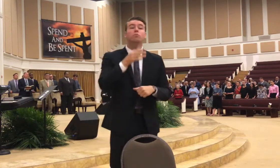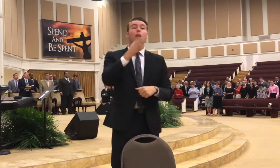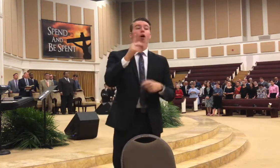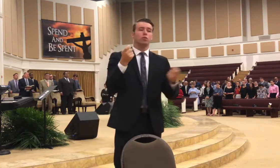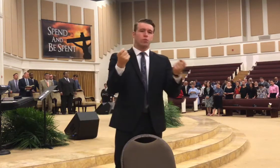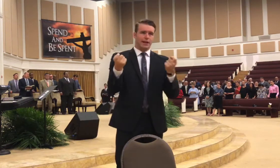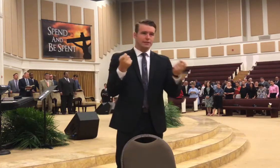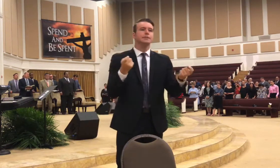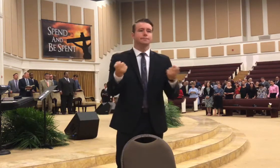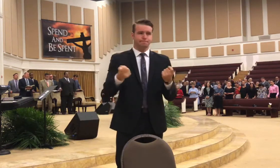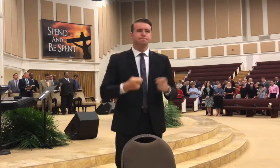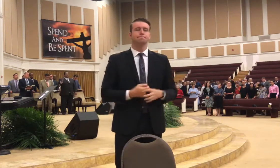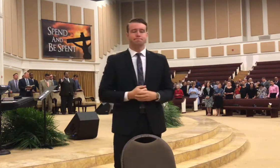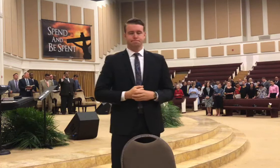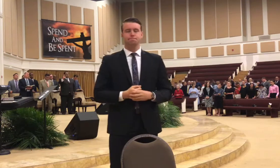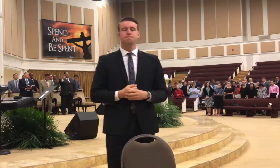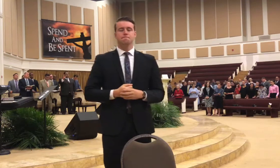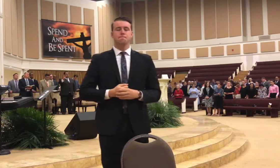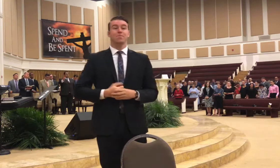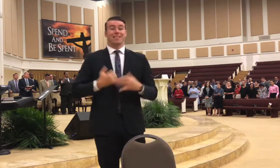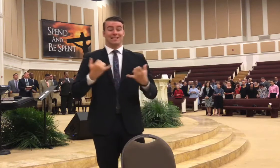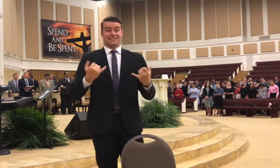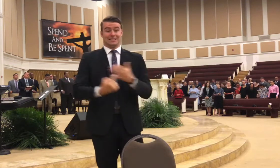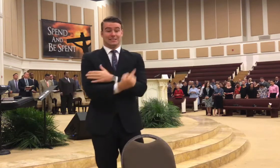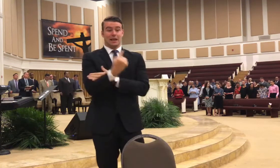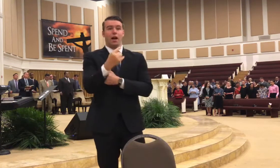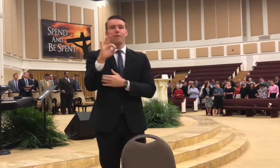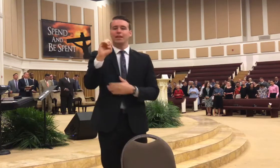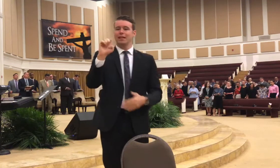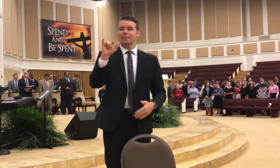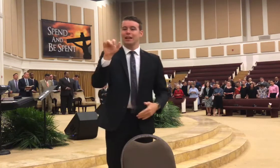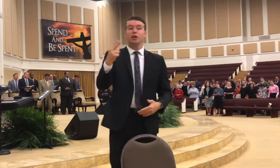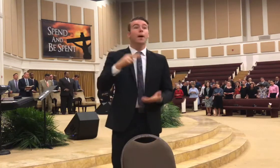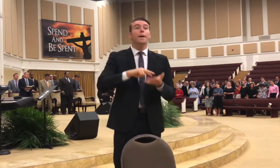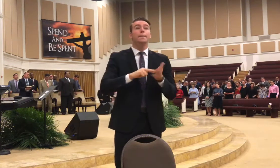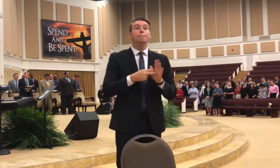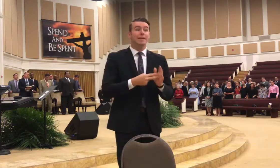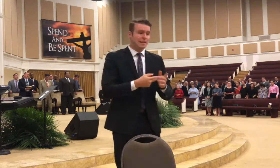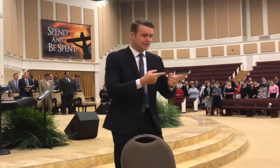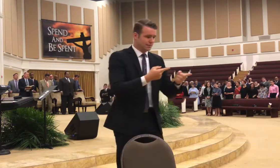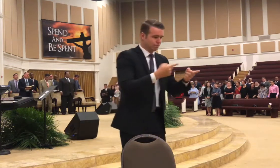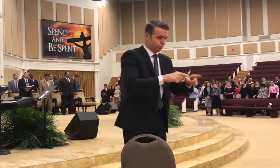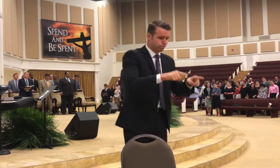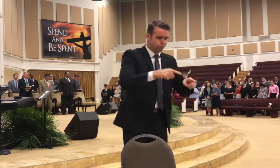reigns. These are the days of Elijah. That means stuff's happening.